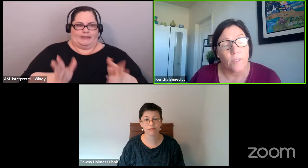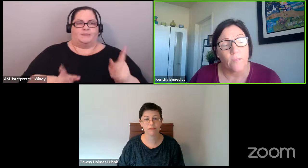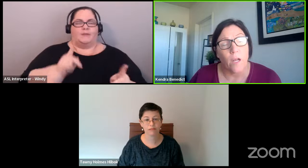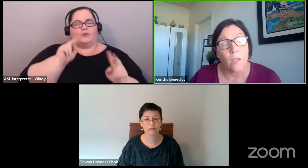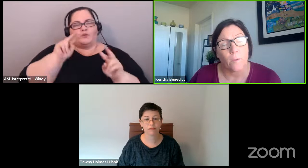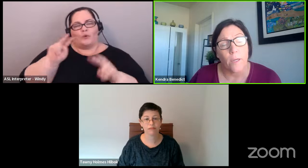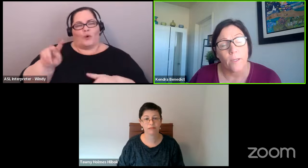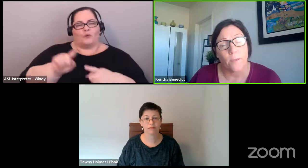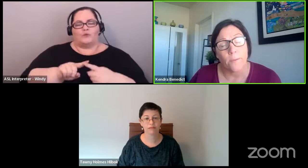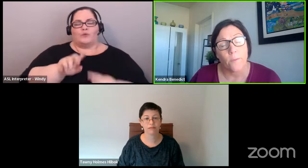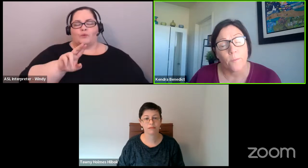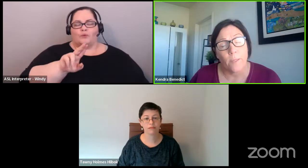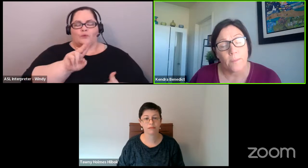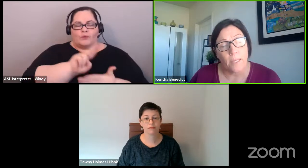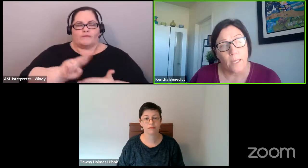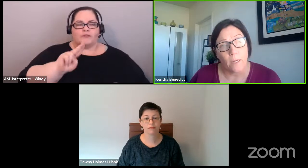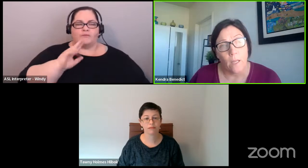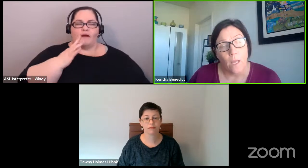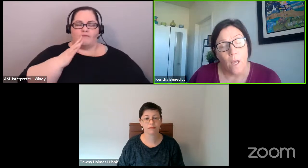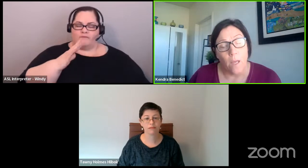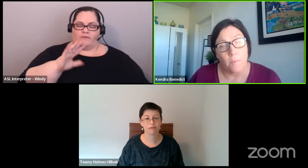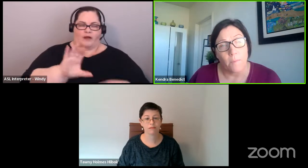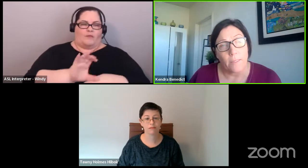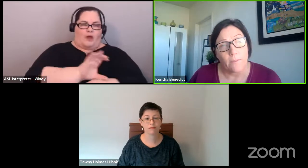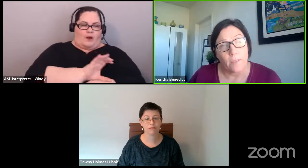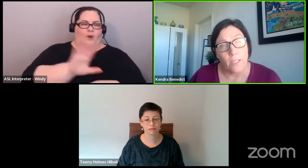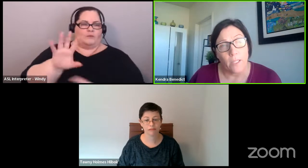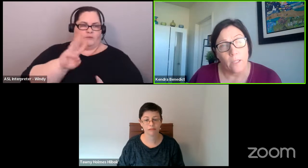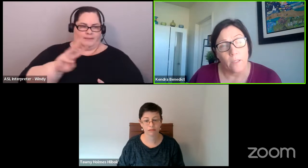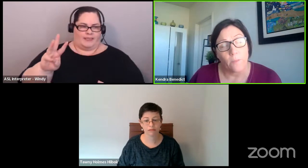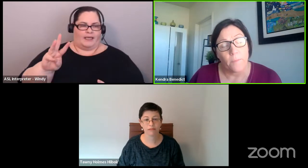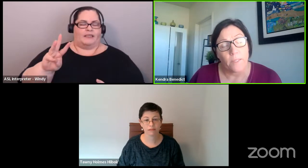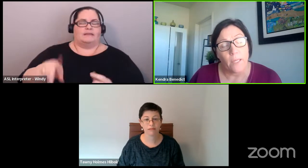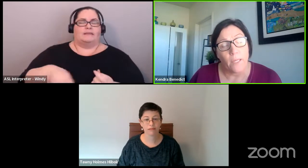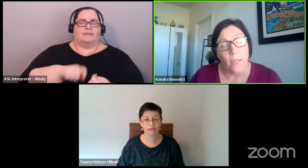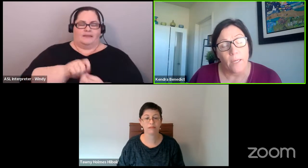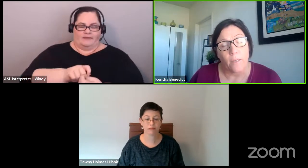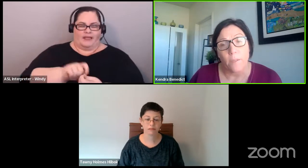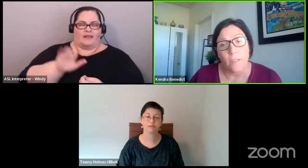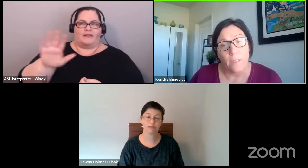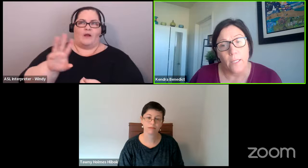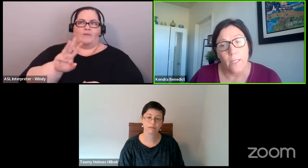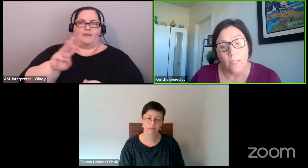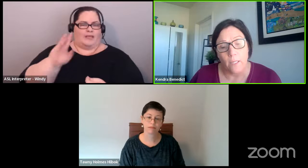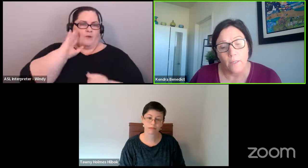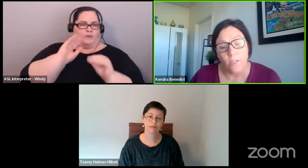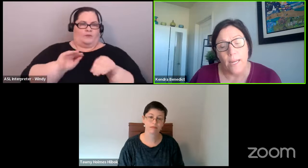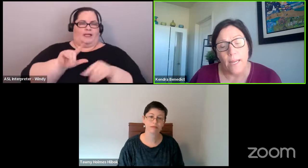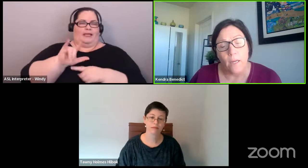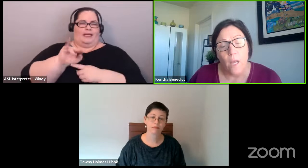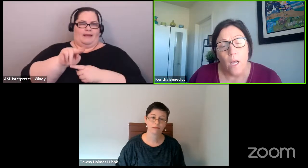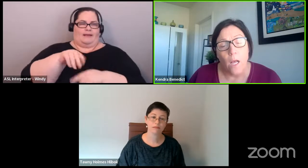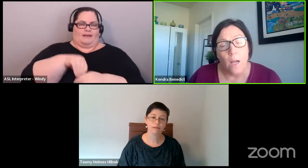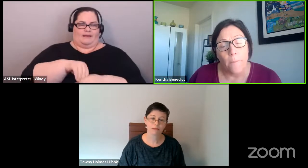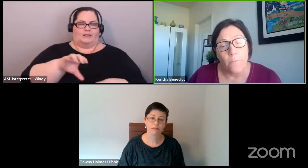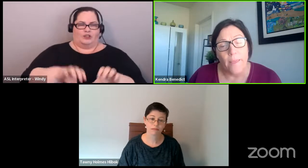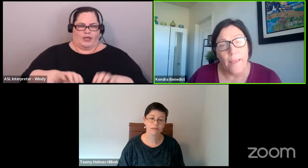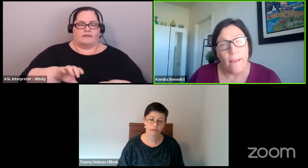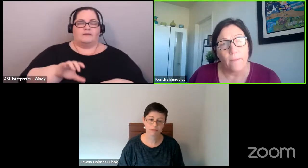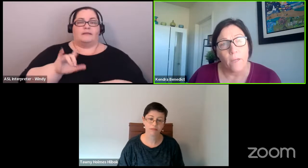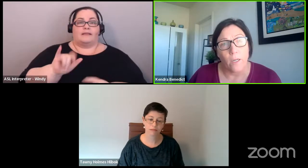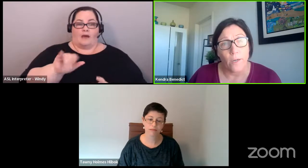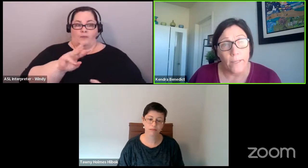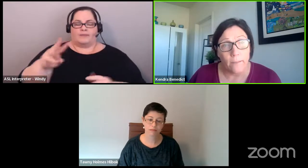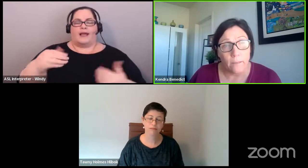the University of Colorado's website, specifically their website, and I can put the link in the chat.